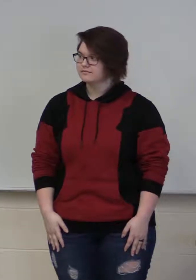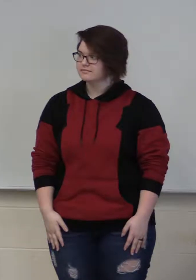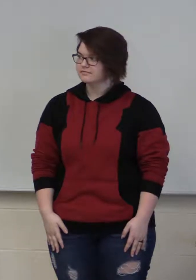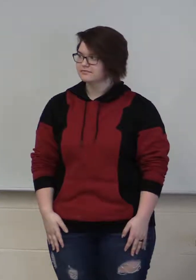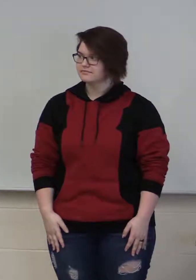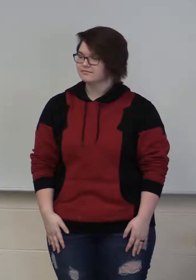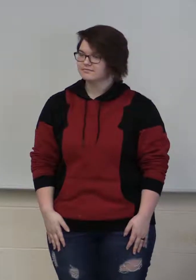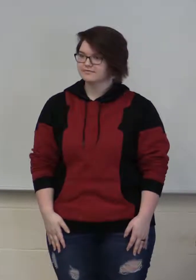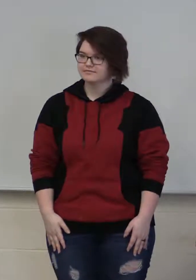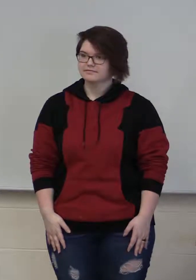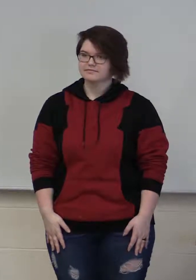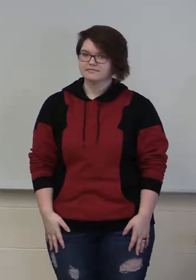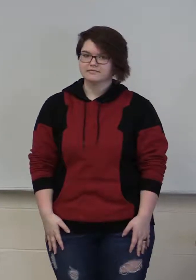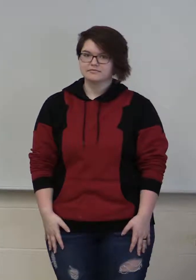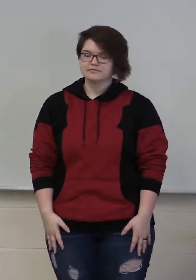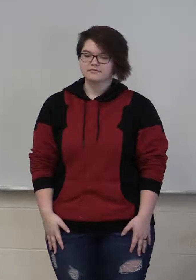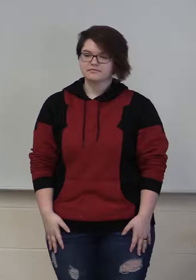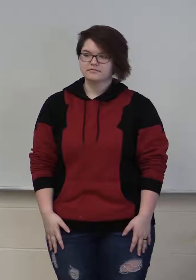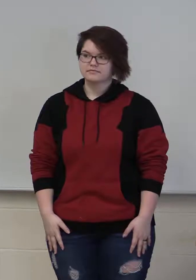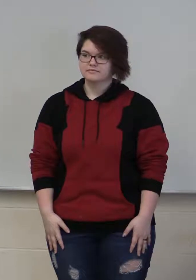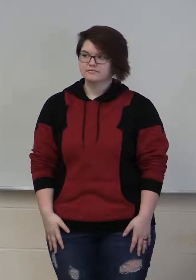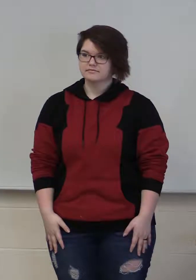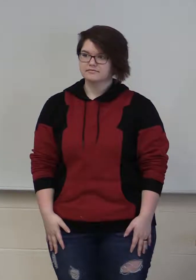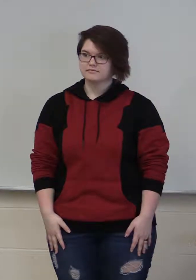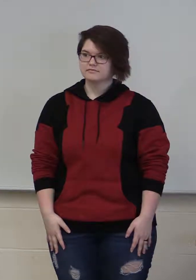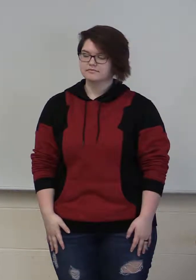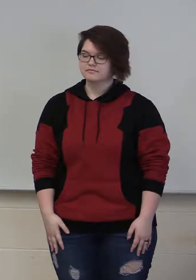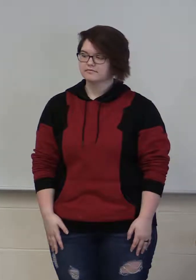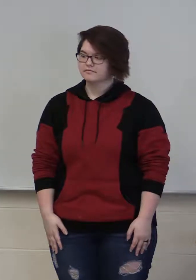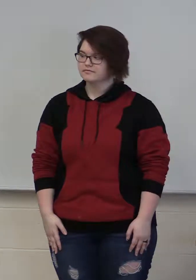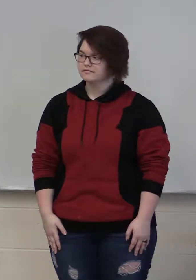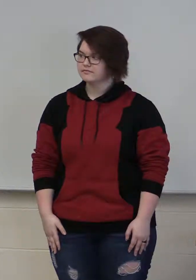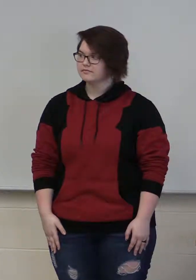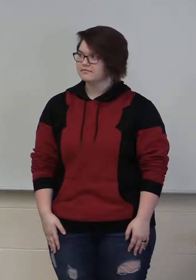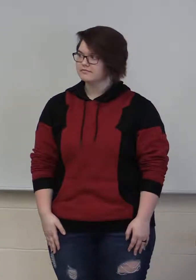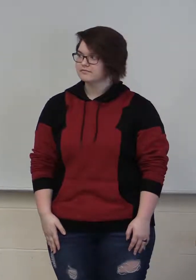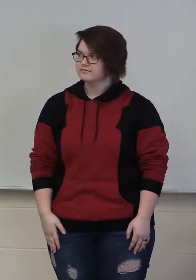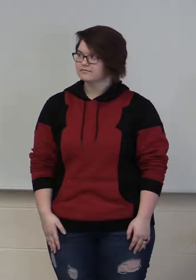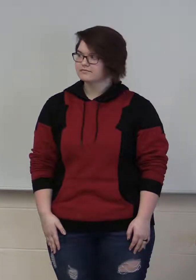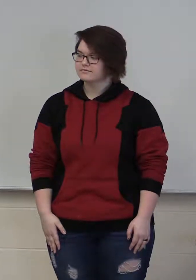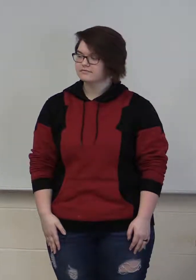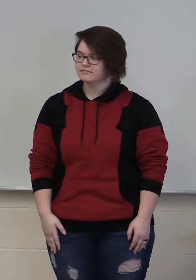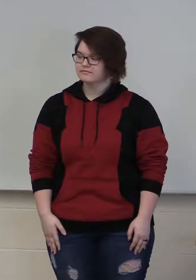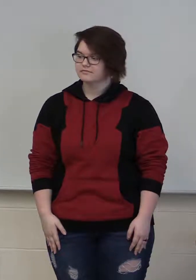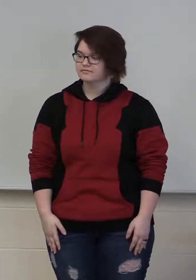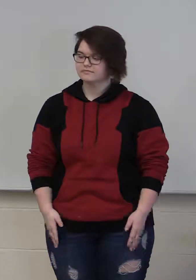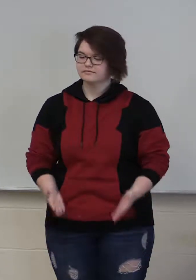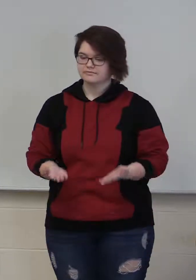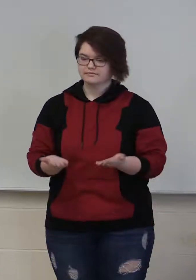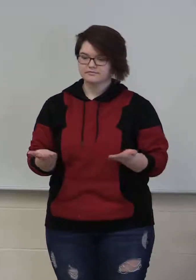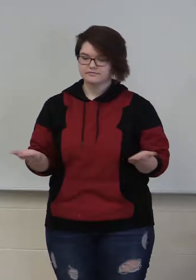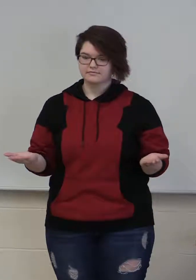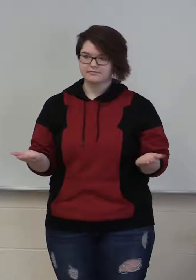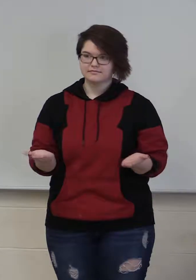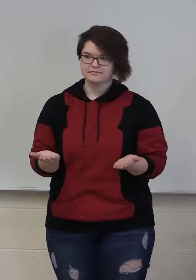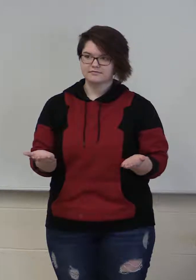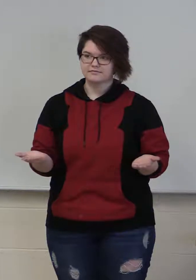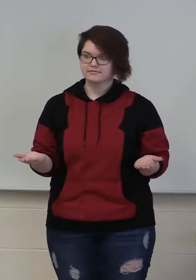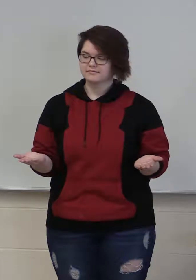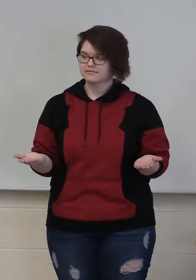next phrase or question is, what grade are you in? Now for this, you do the same what as we did last time, and then for grade,